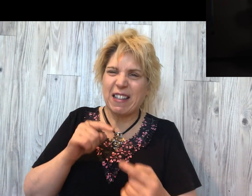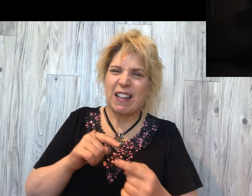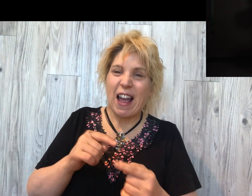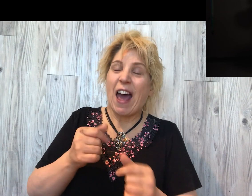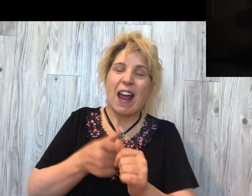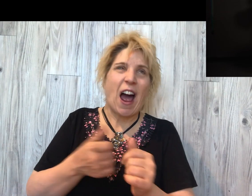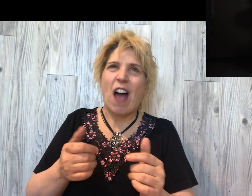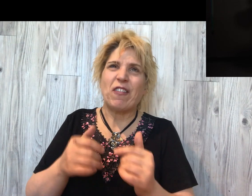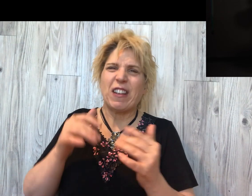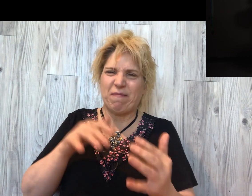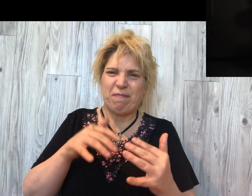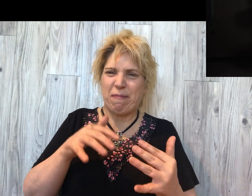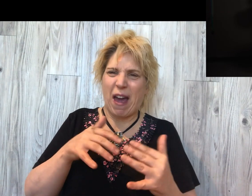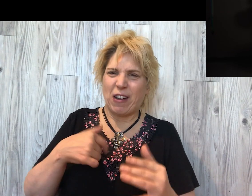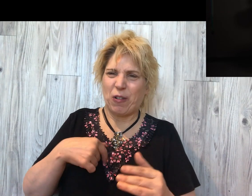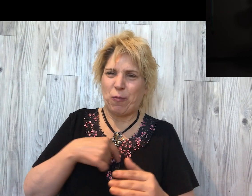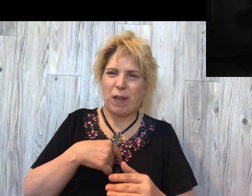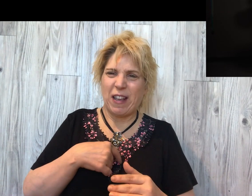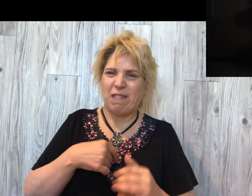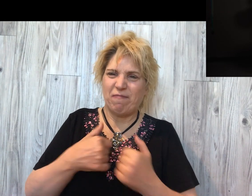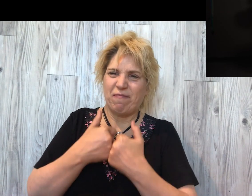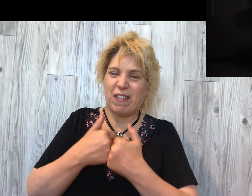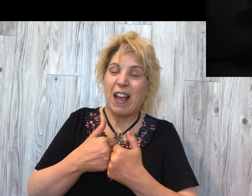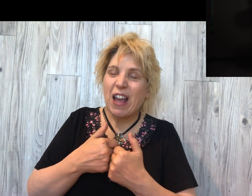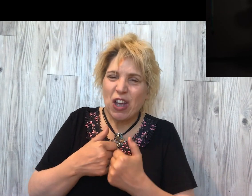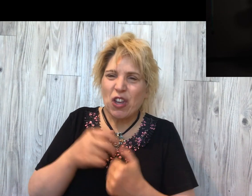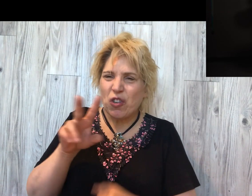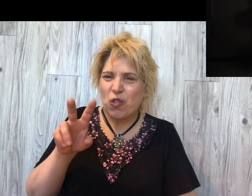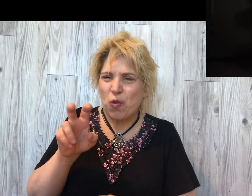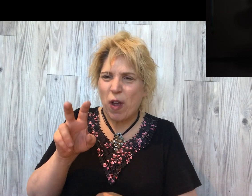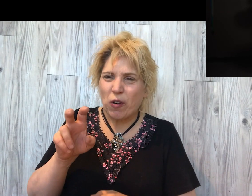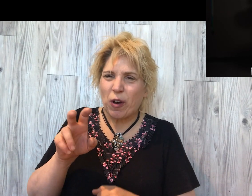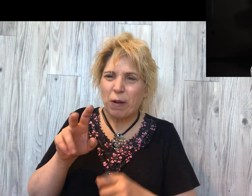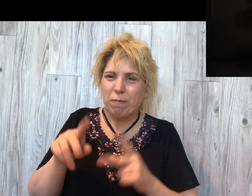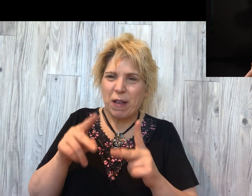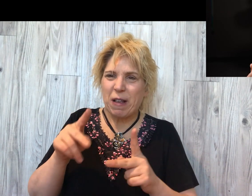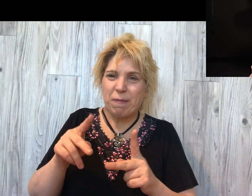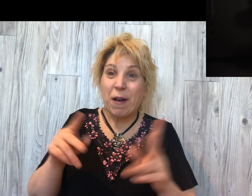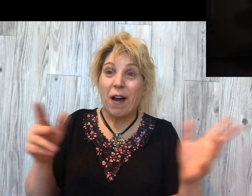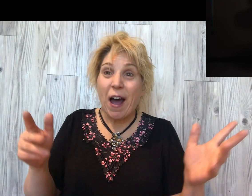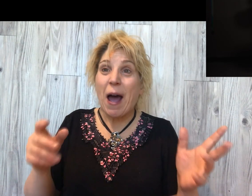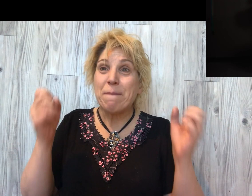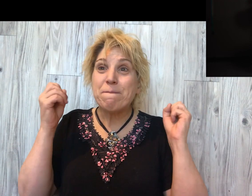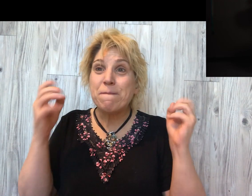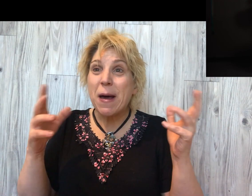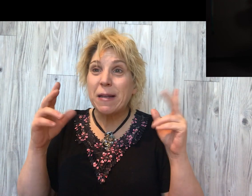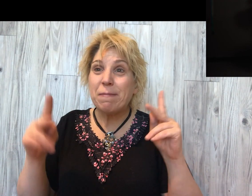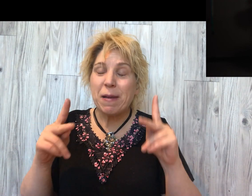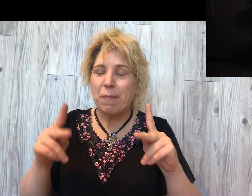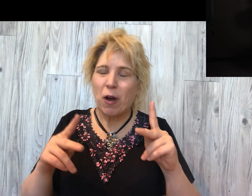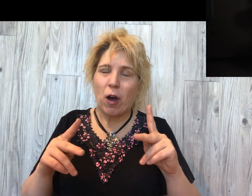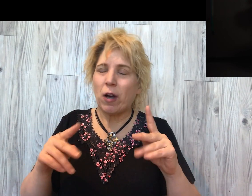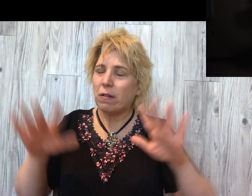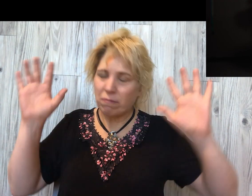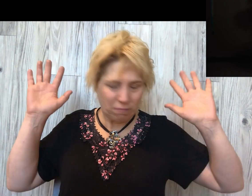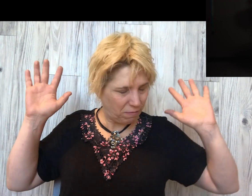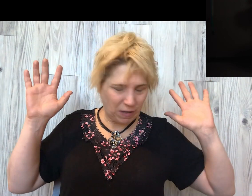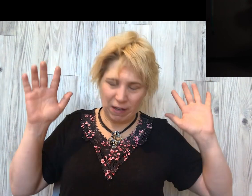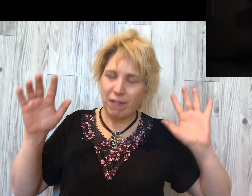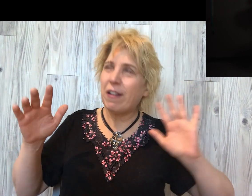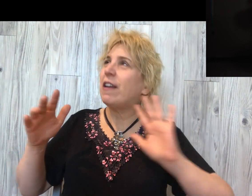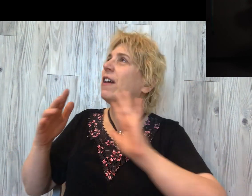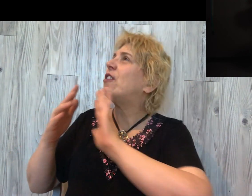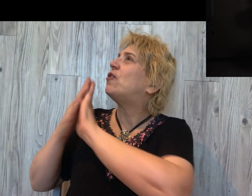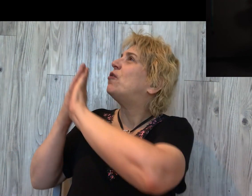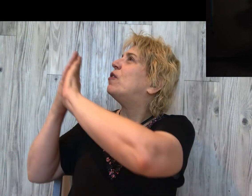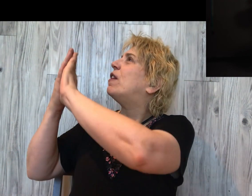fight any and every battle we face. We had about 200 people across camps and so many students who gave their lives